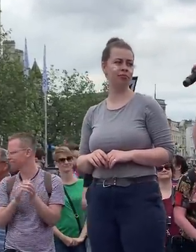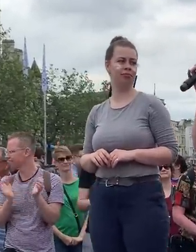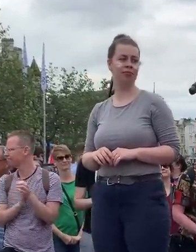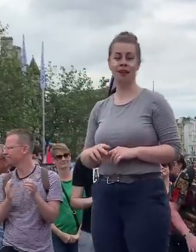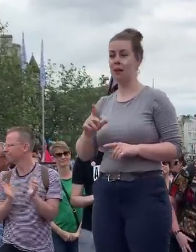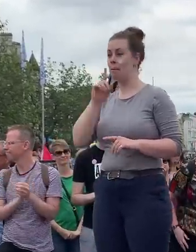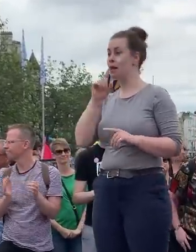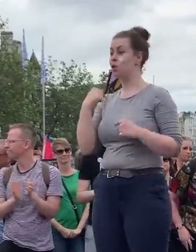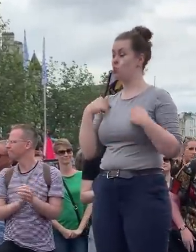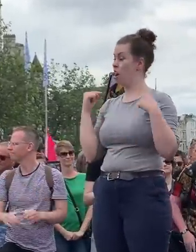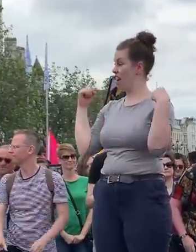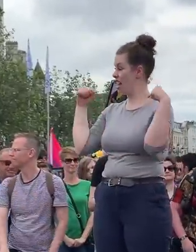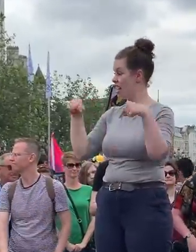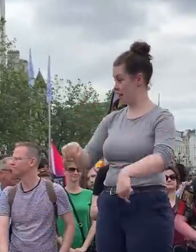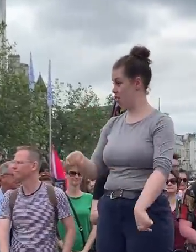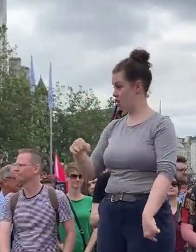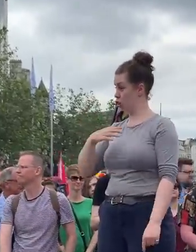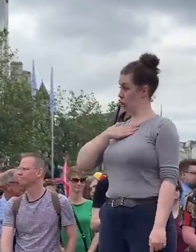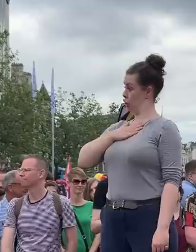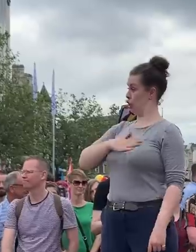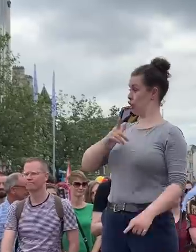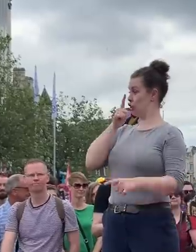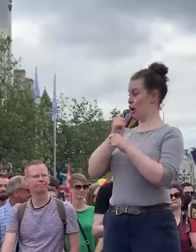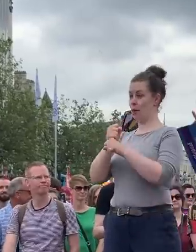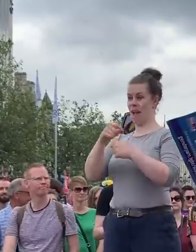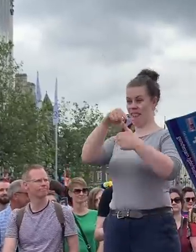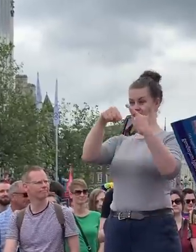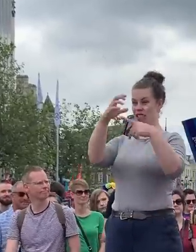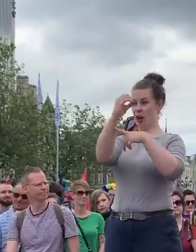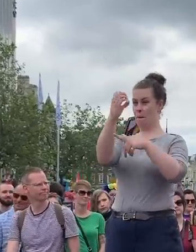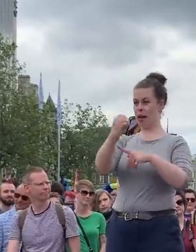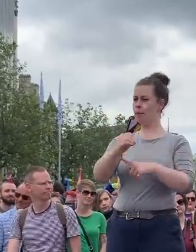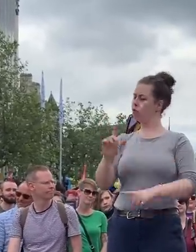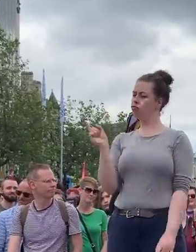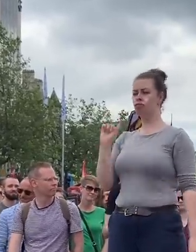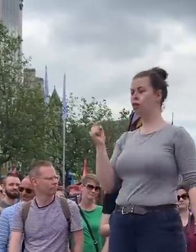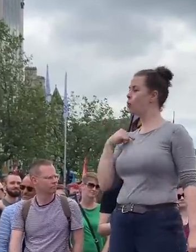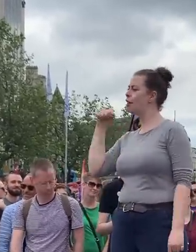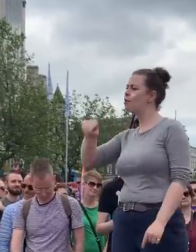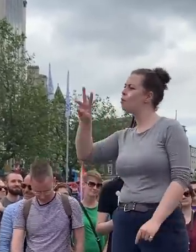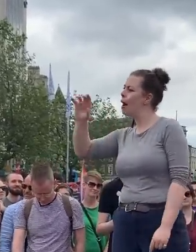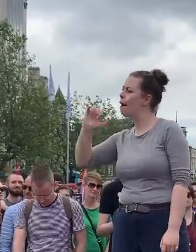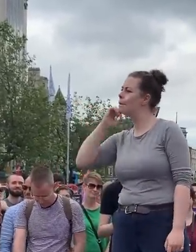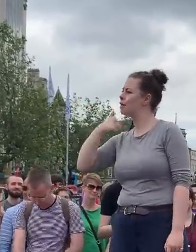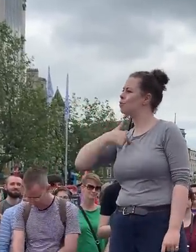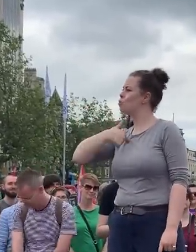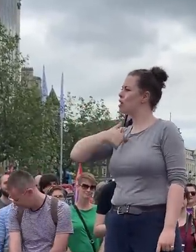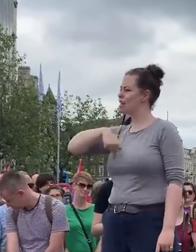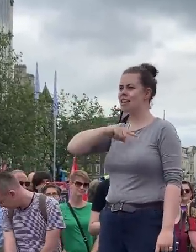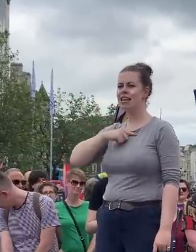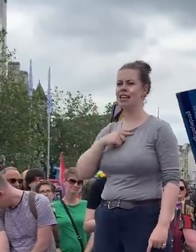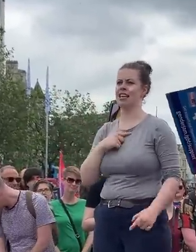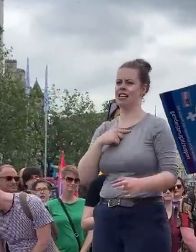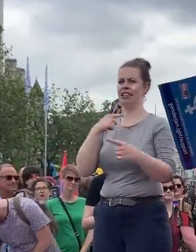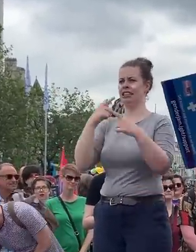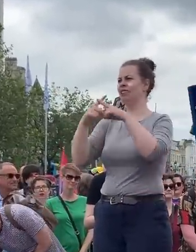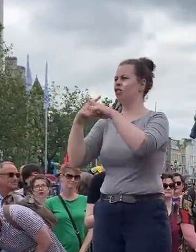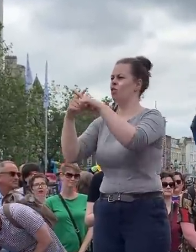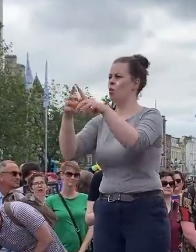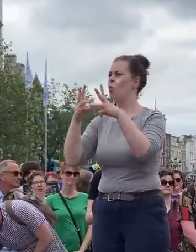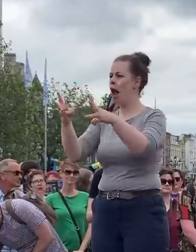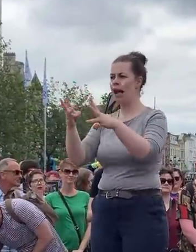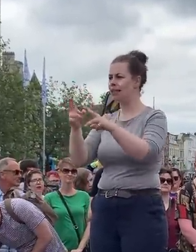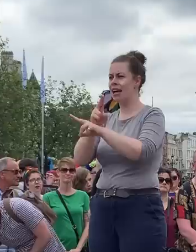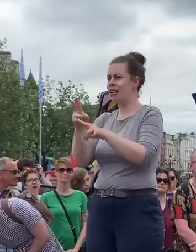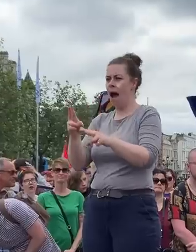But we're not just here to talk about Nestle or to talk about RTE. We're also here because we've all, in some way or another, have not